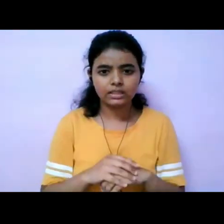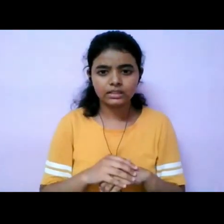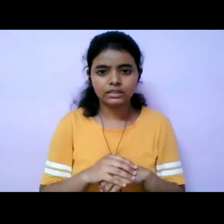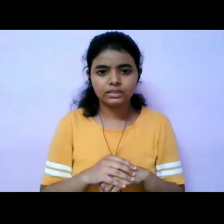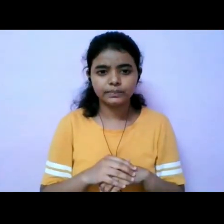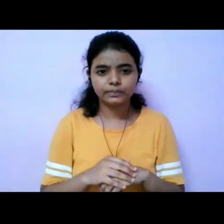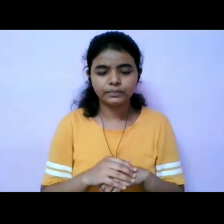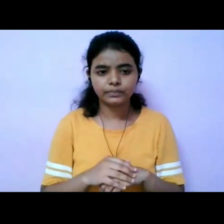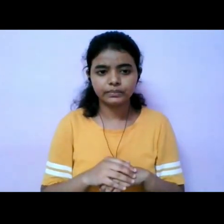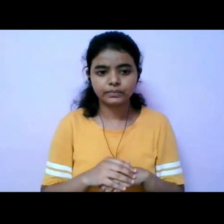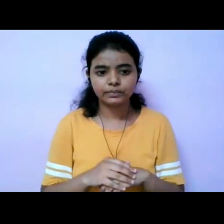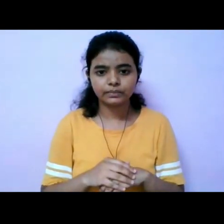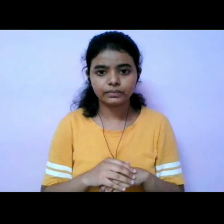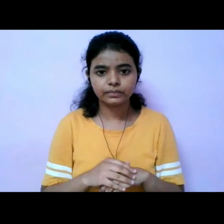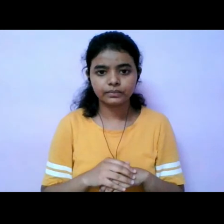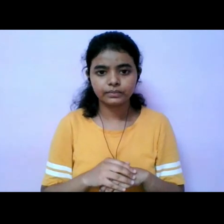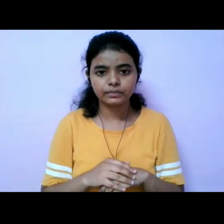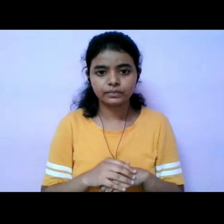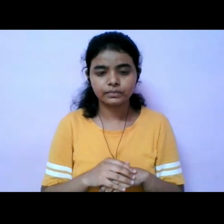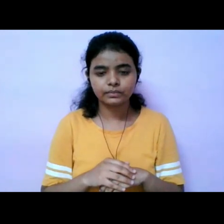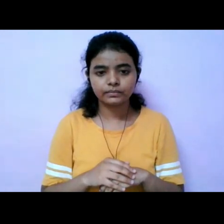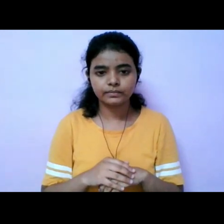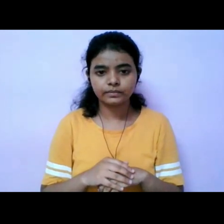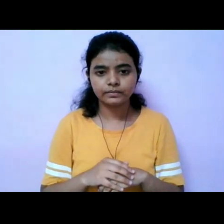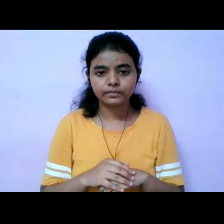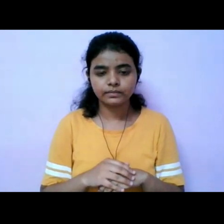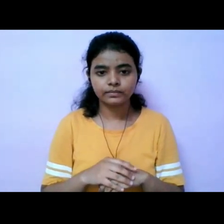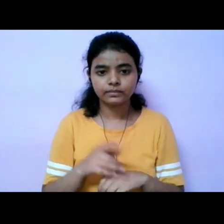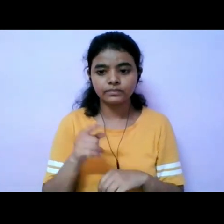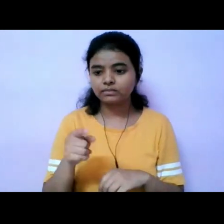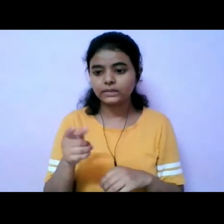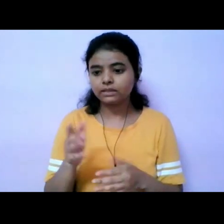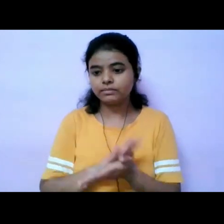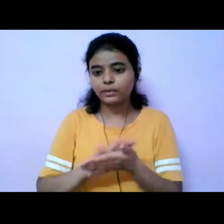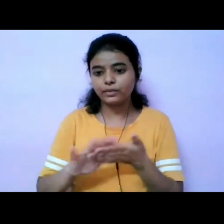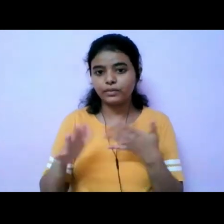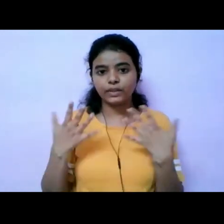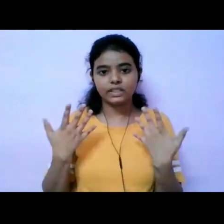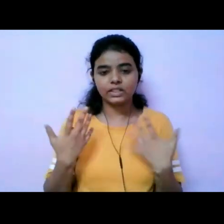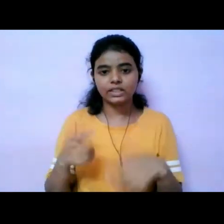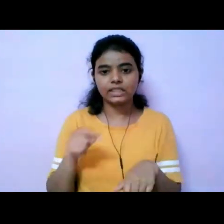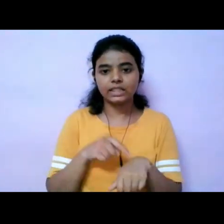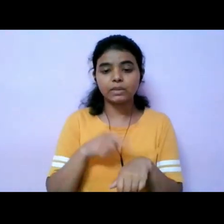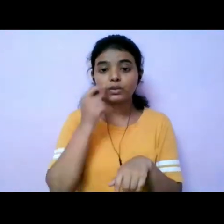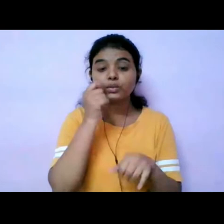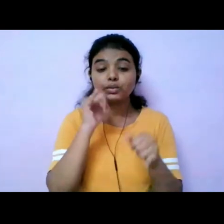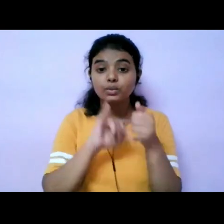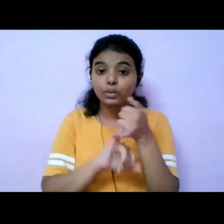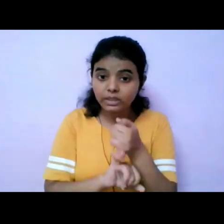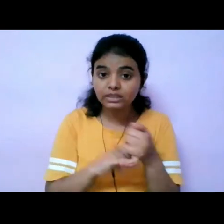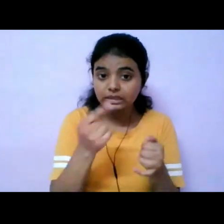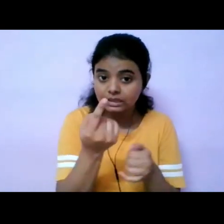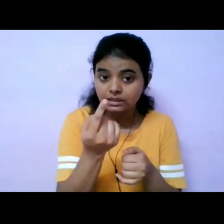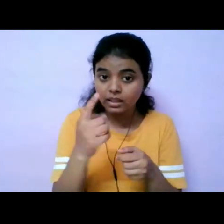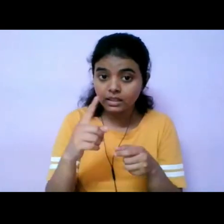Somesh what... let's bring this to an end. It's already... So, Somesh, just last